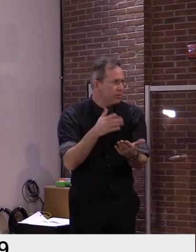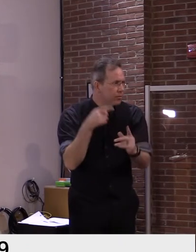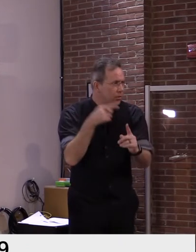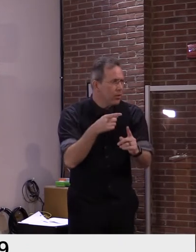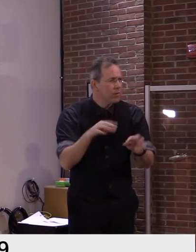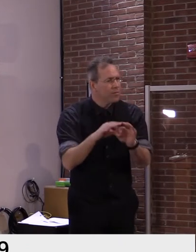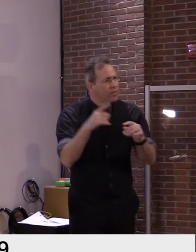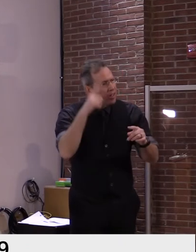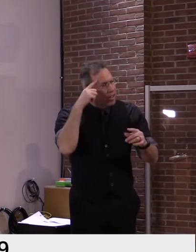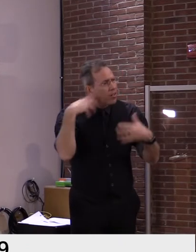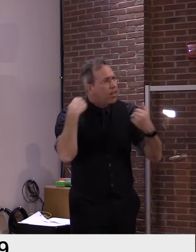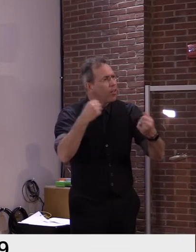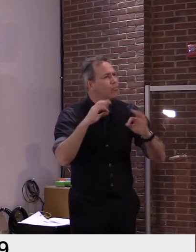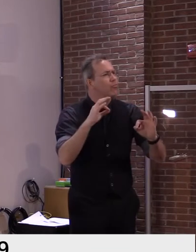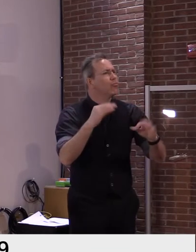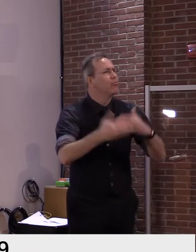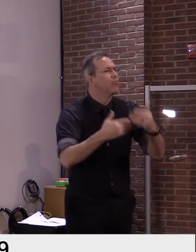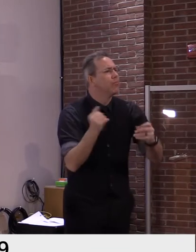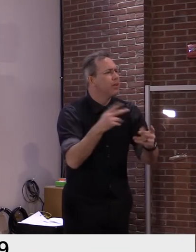if we have the right approach.